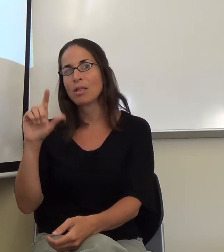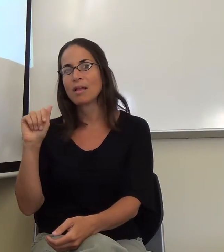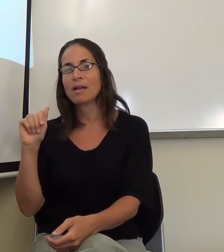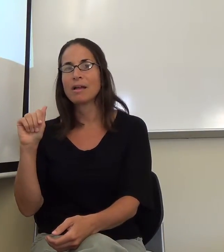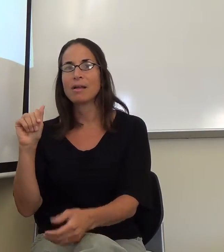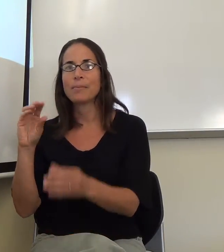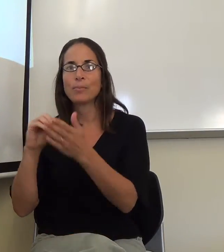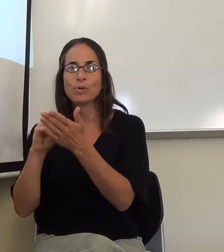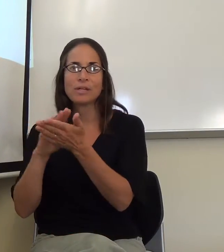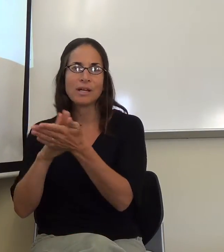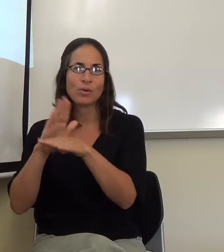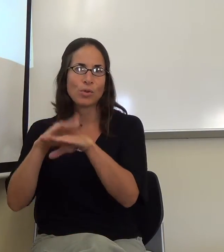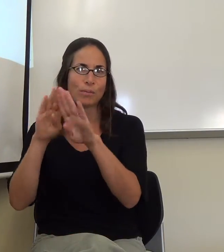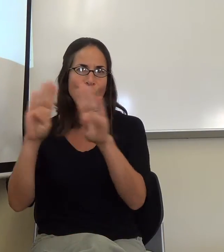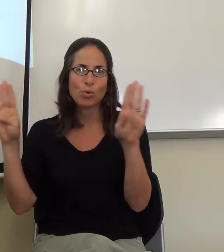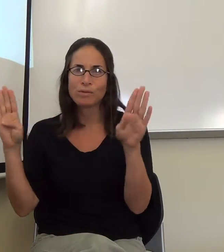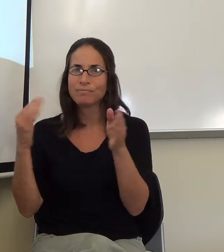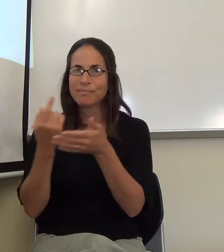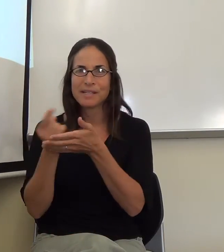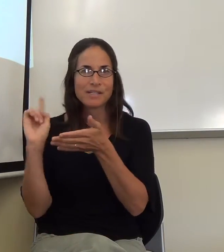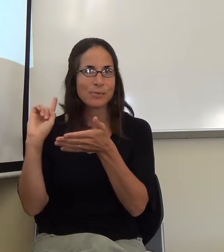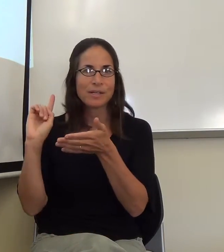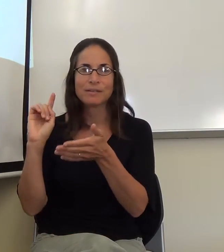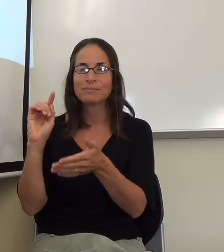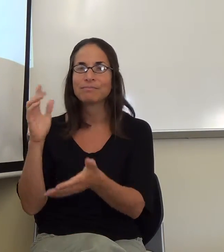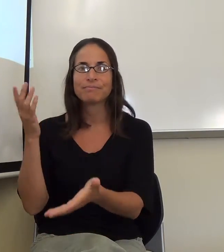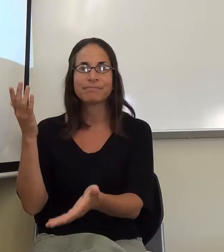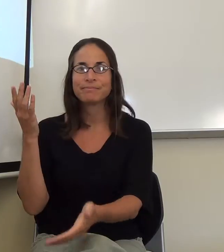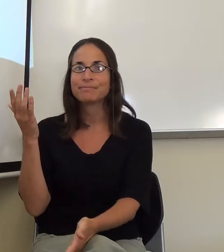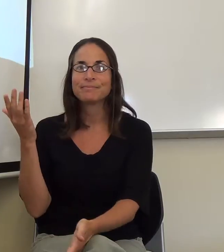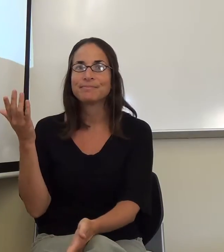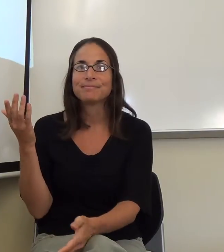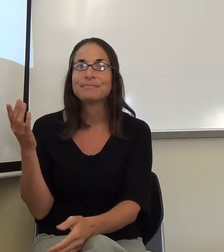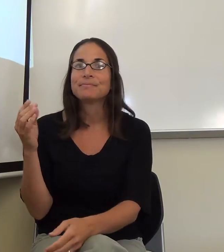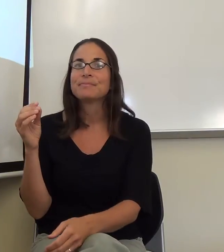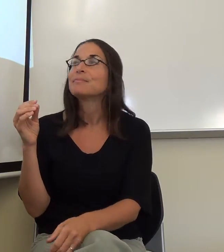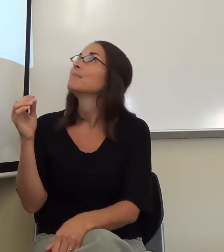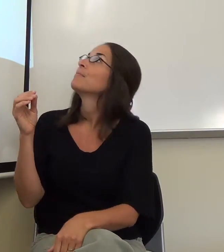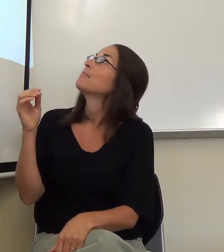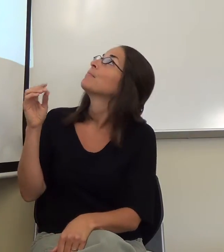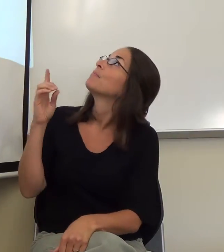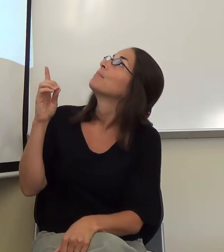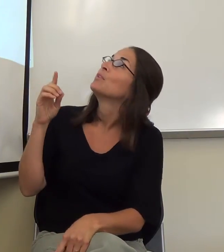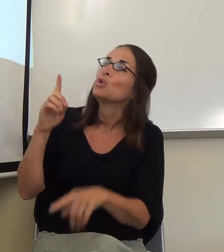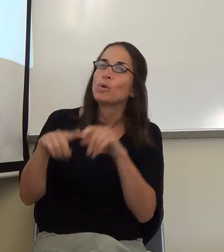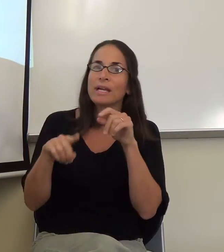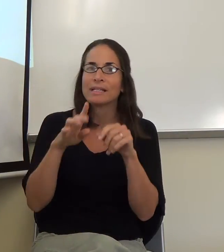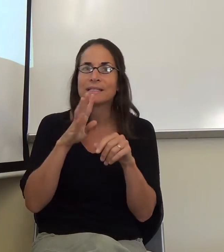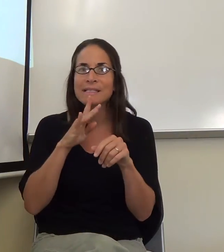anti-disestablishmentarianism, remember that? This is the same way. It is exactly what you could sound that out. All